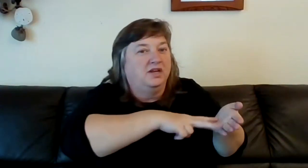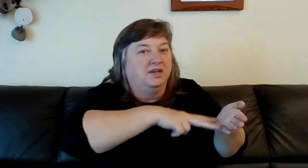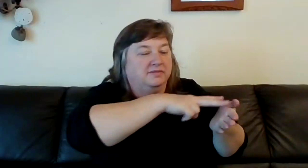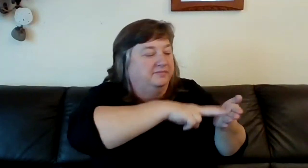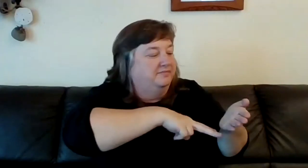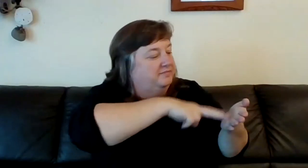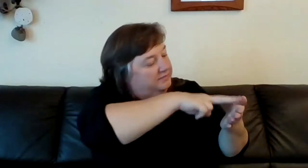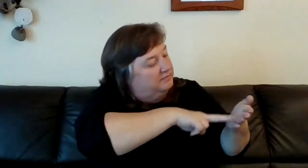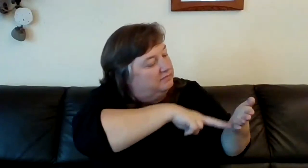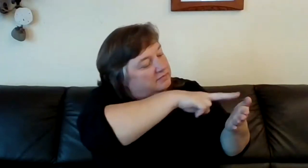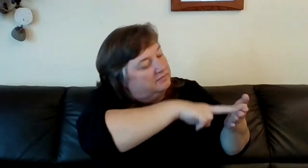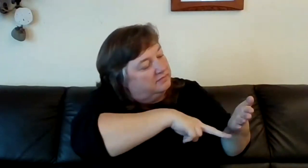Reading.